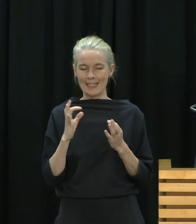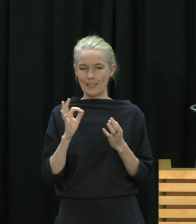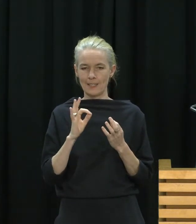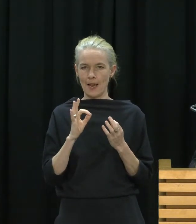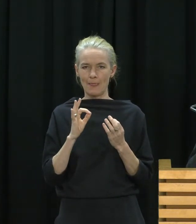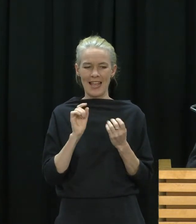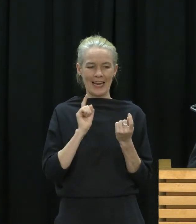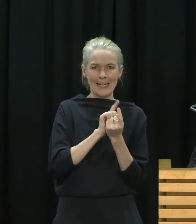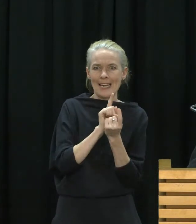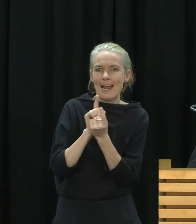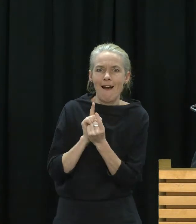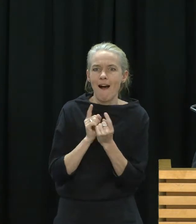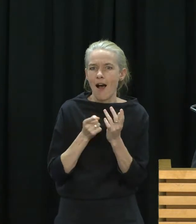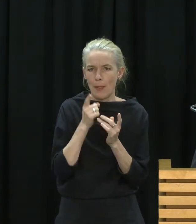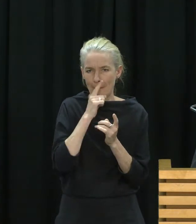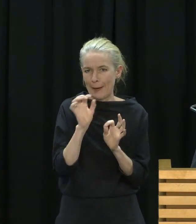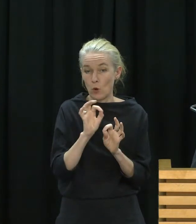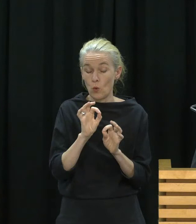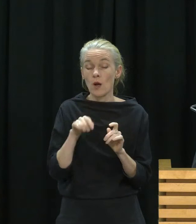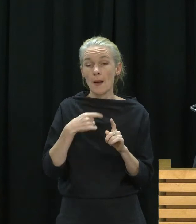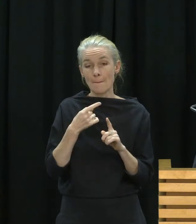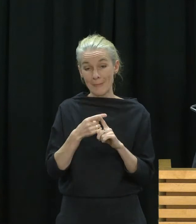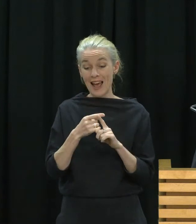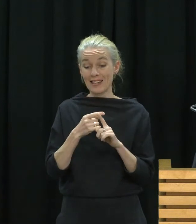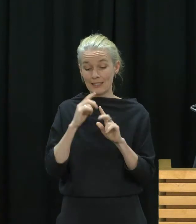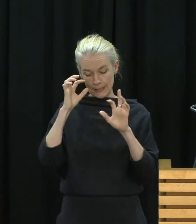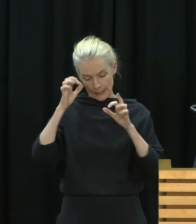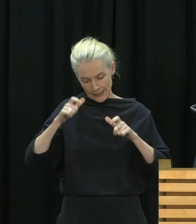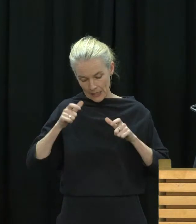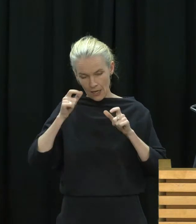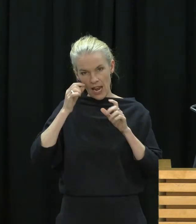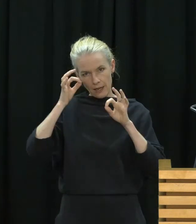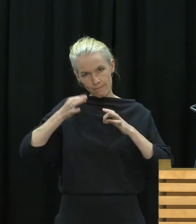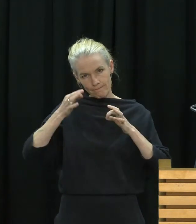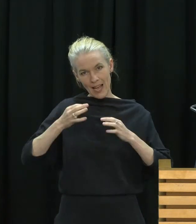here in New Zealand, and get a test if they become symptomatic. Yeah. How soon